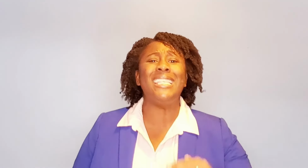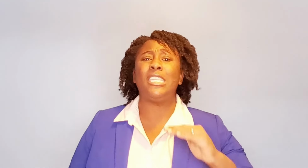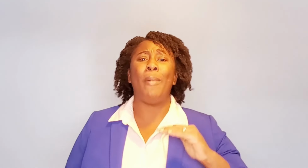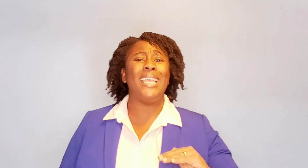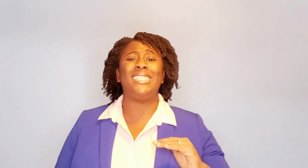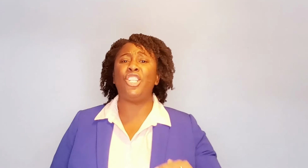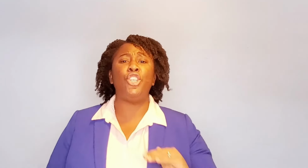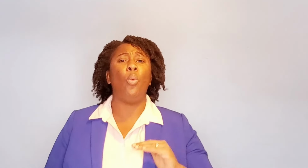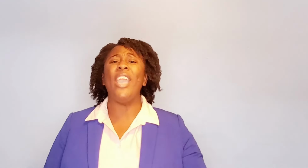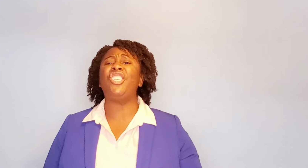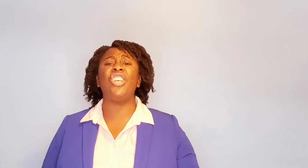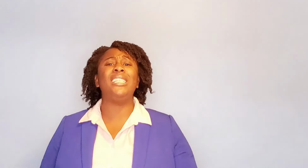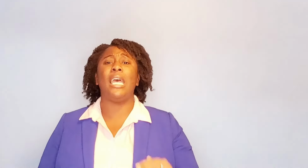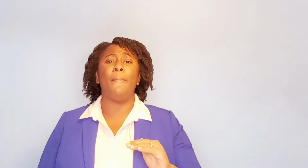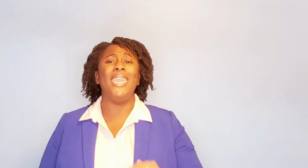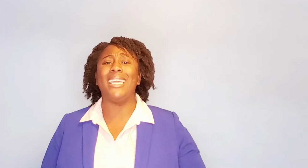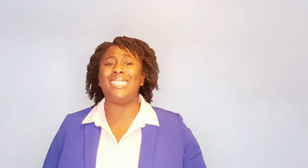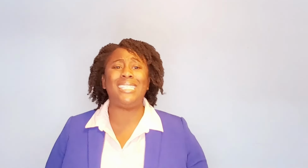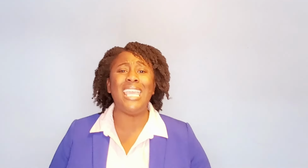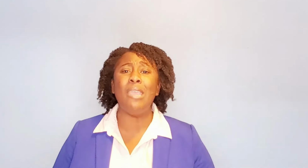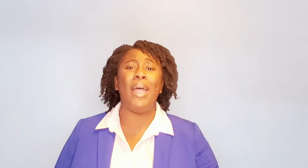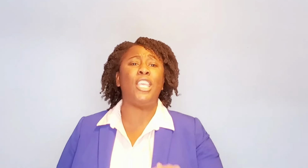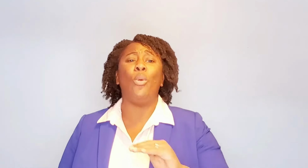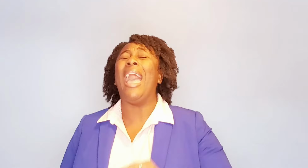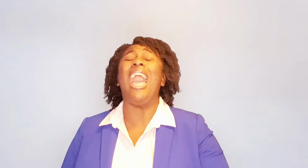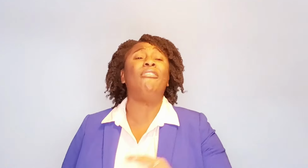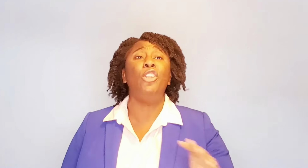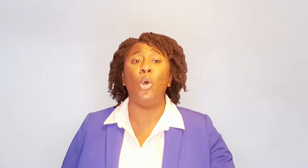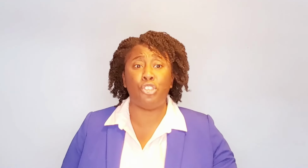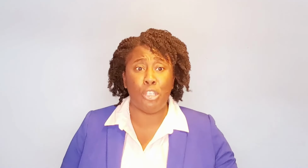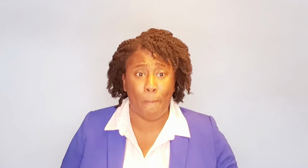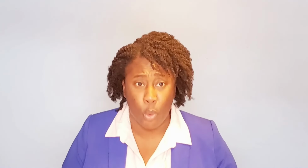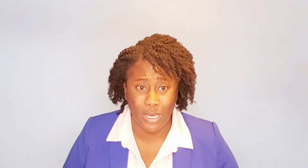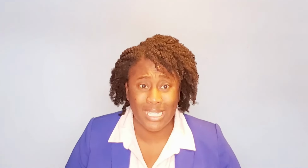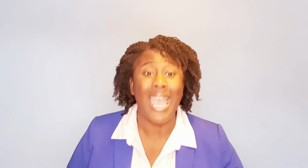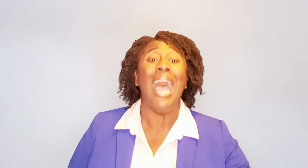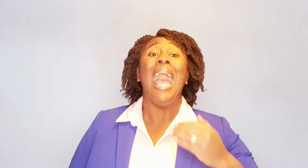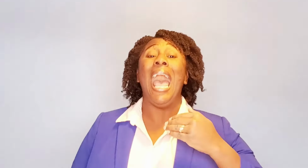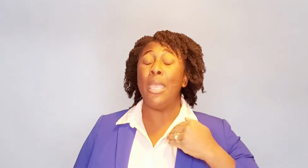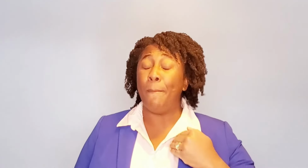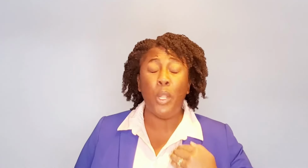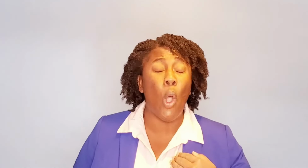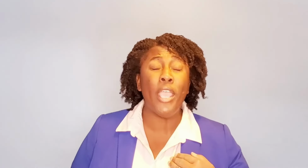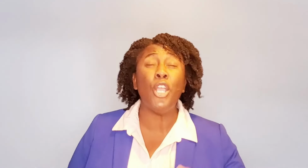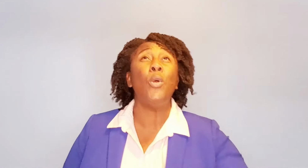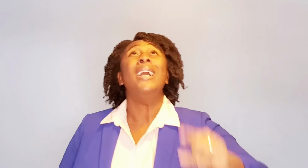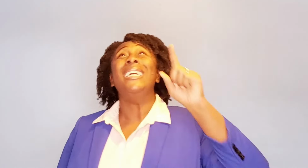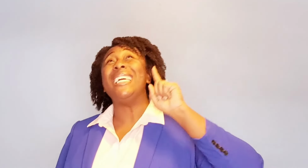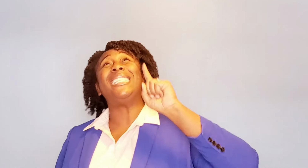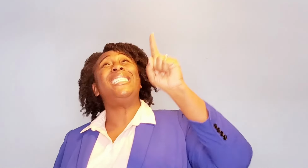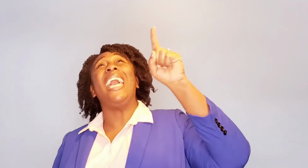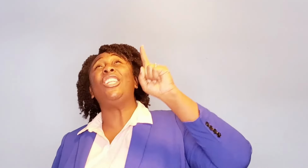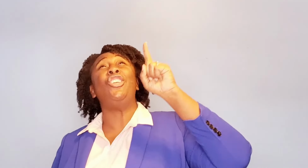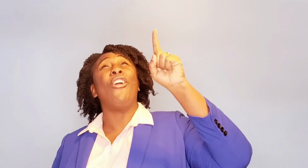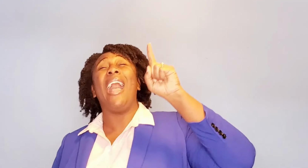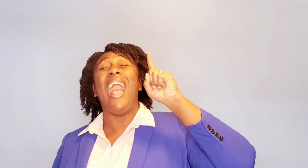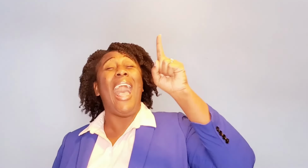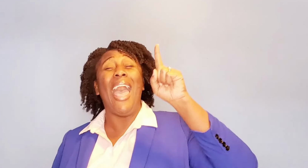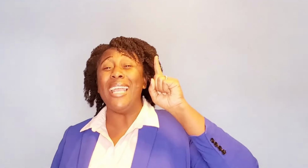by situations that make it seem like you have no support. I implore you to set your eyes